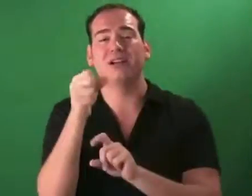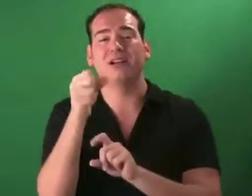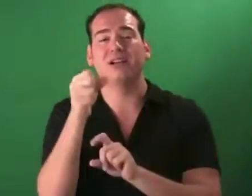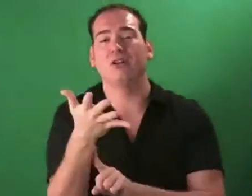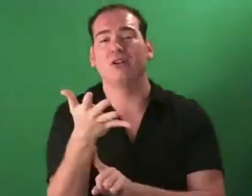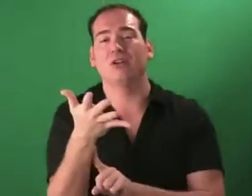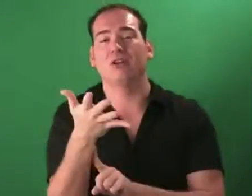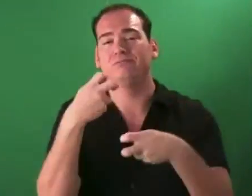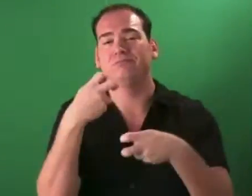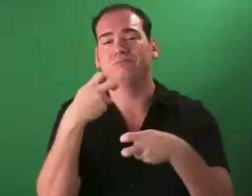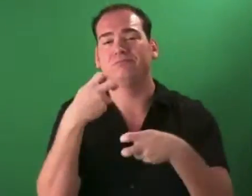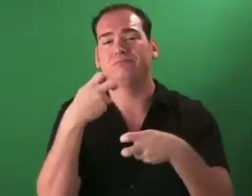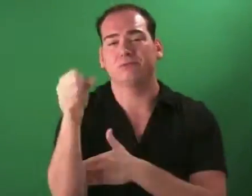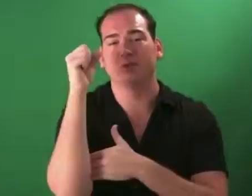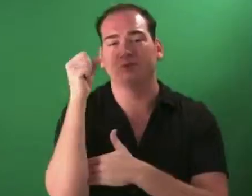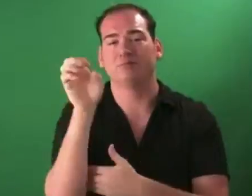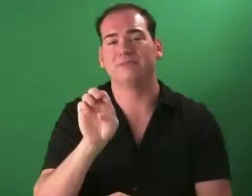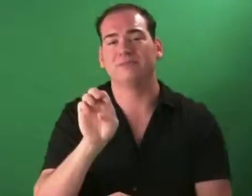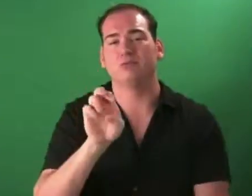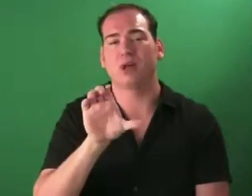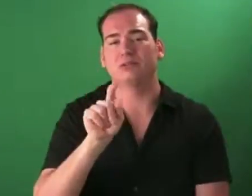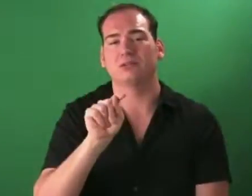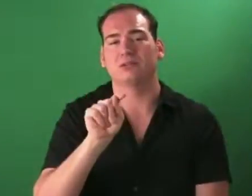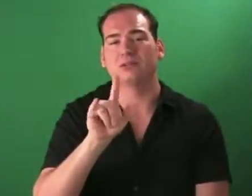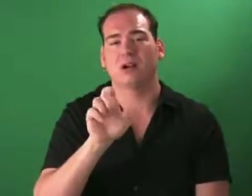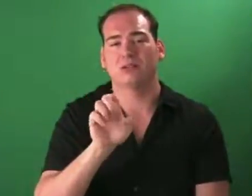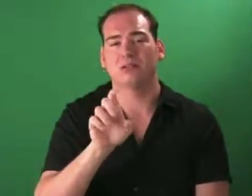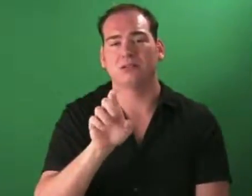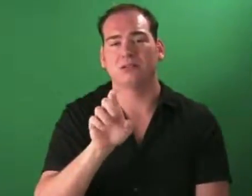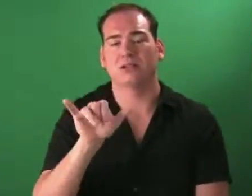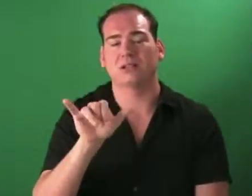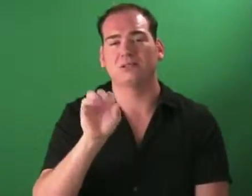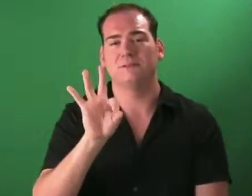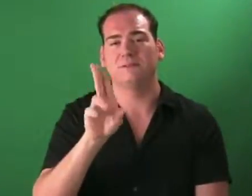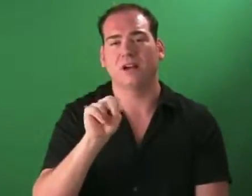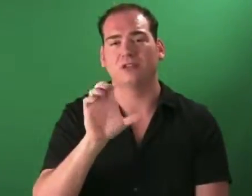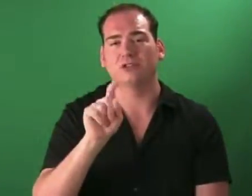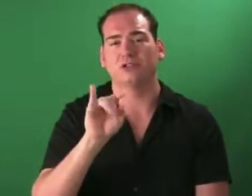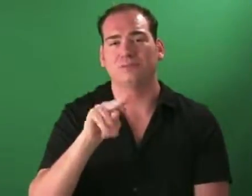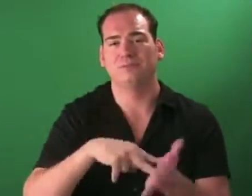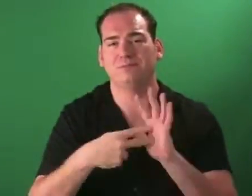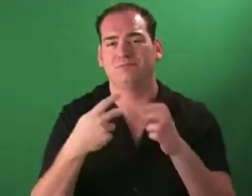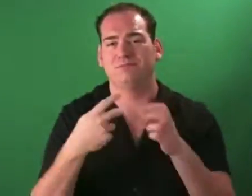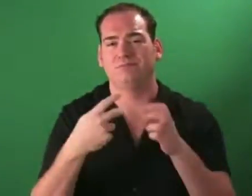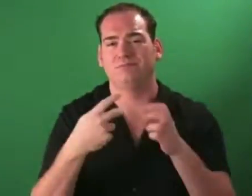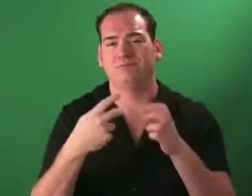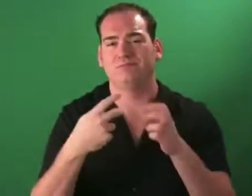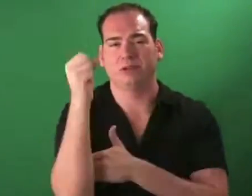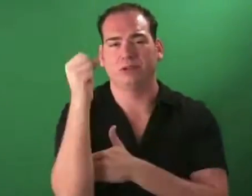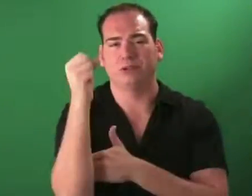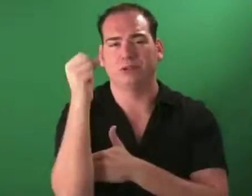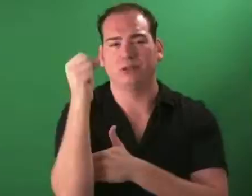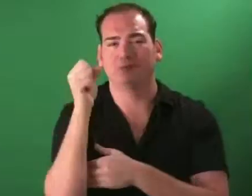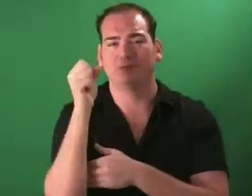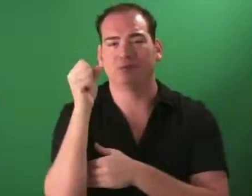will experience not being able to control your bowel movements. It can make it hard to get